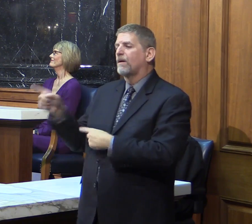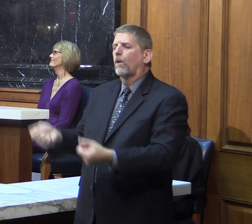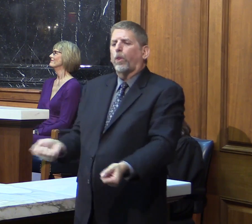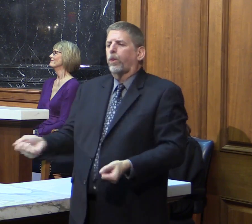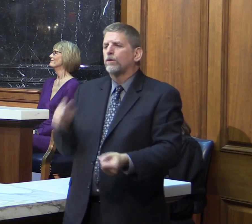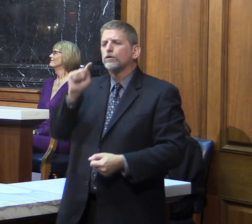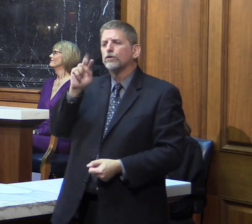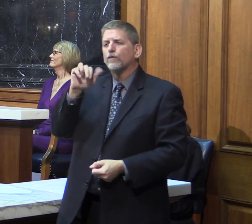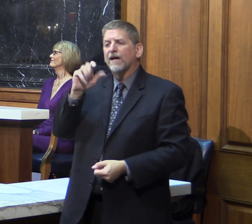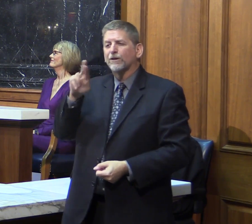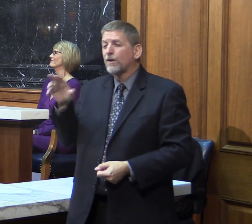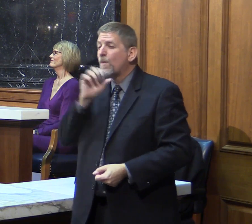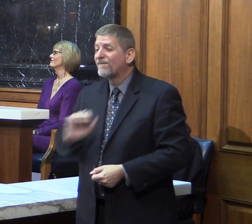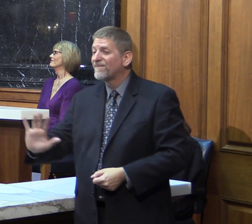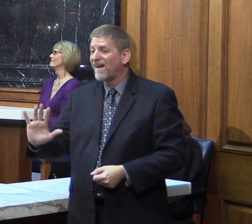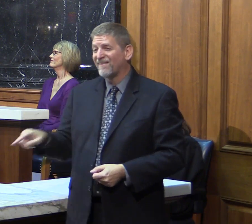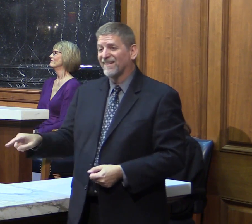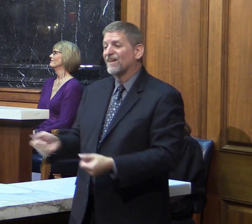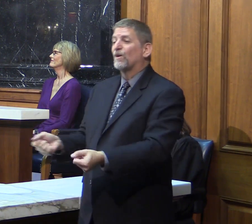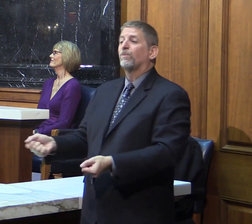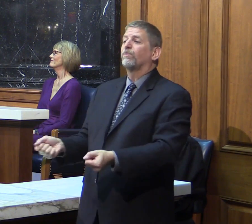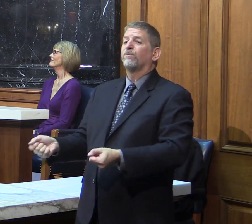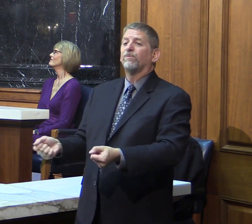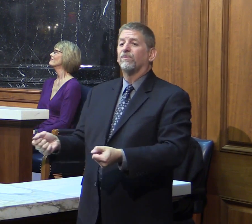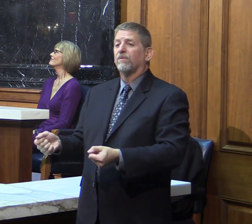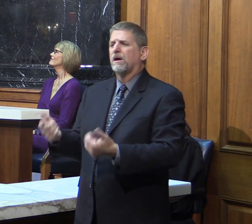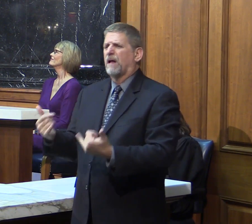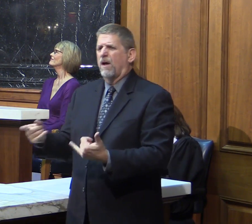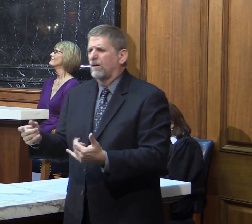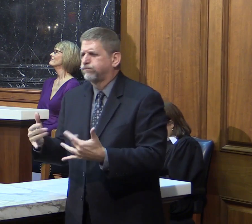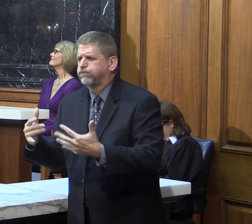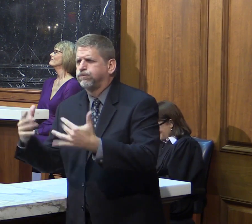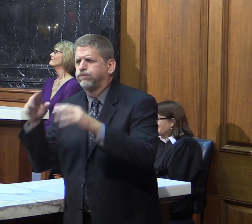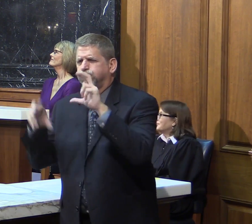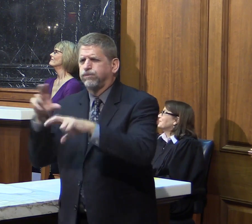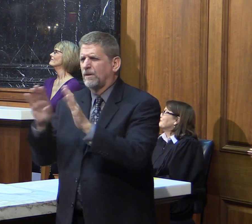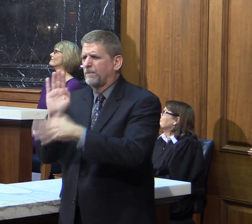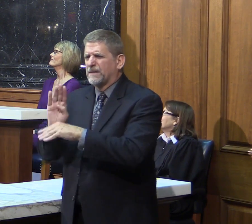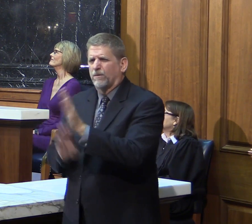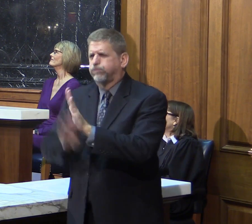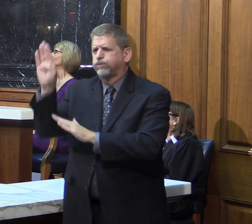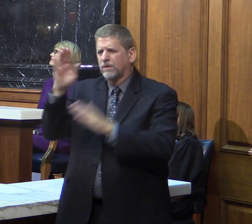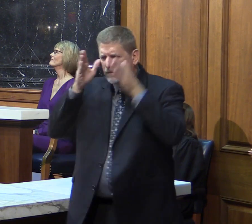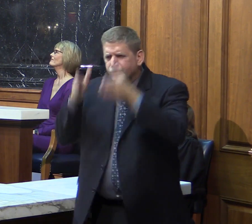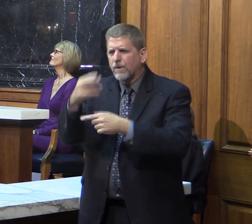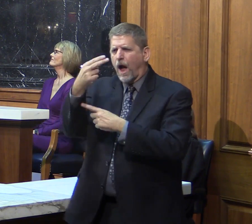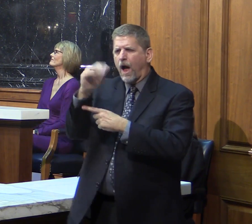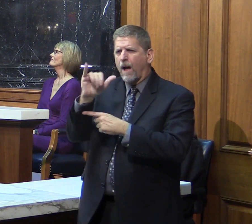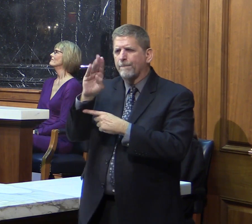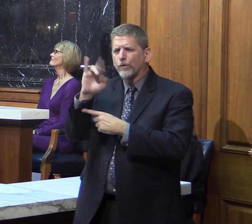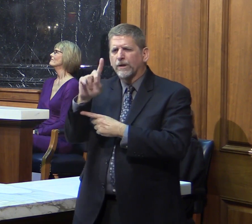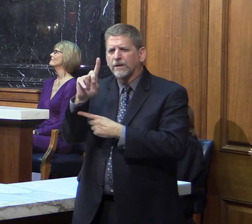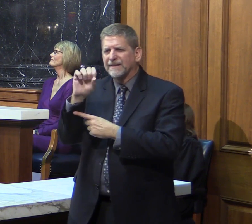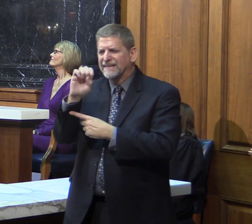Went all in on a new technology called hybrid seeds. And last year it was chosen as